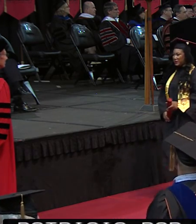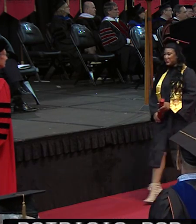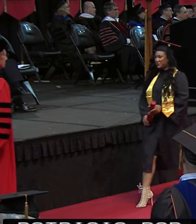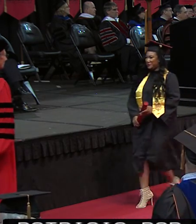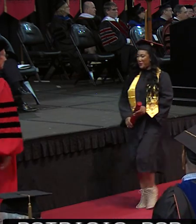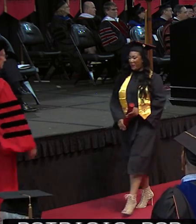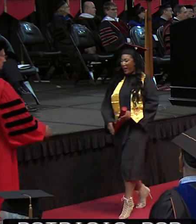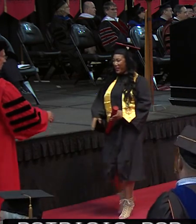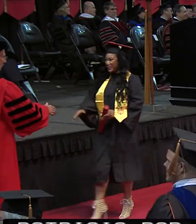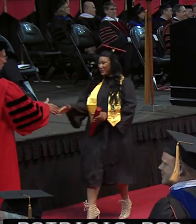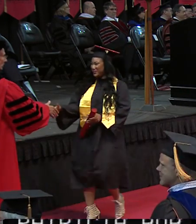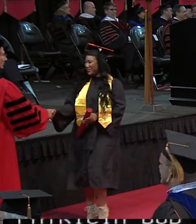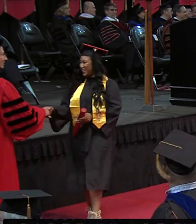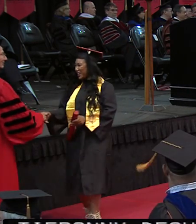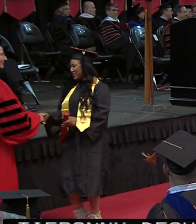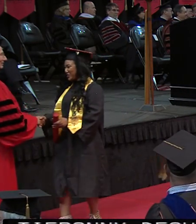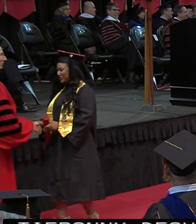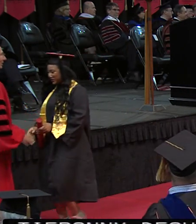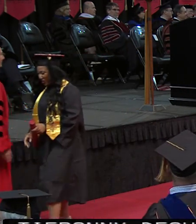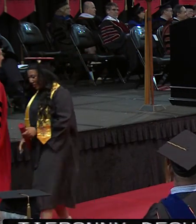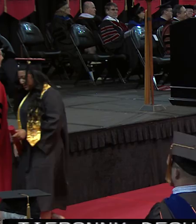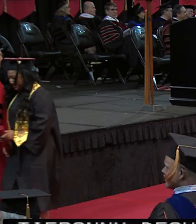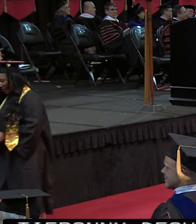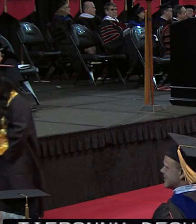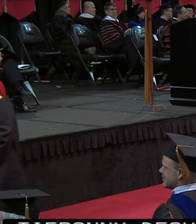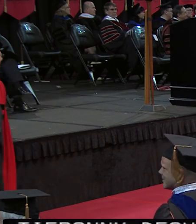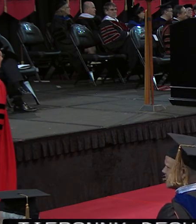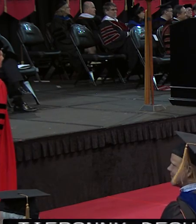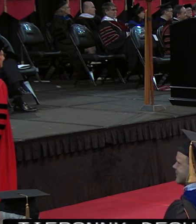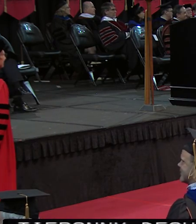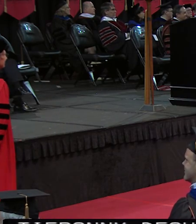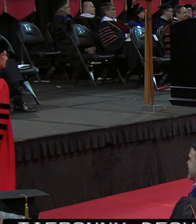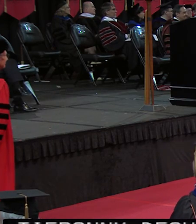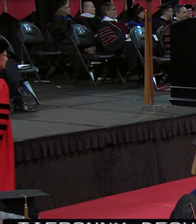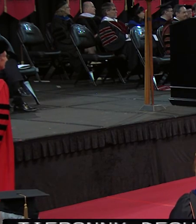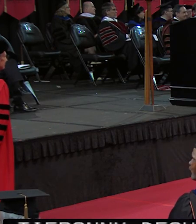Furches Dufoni Jr.